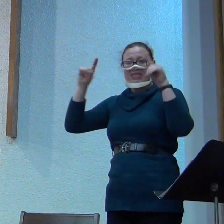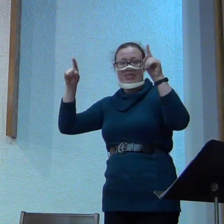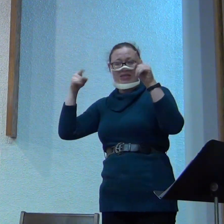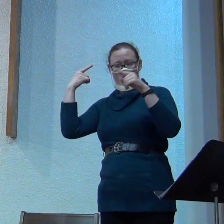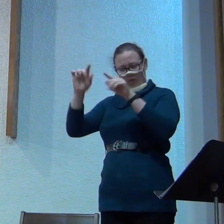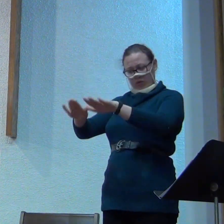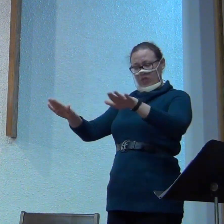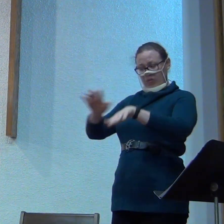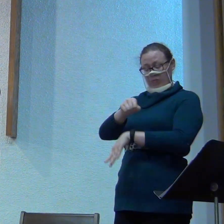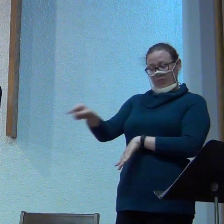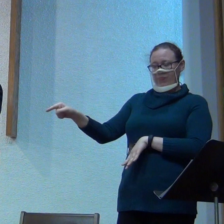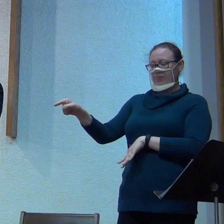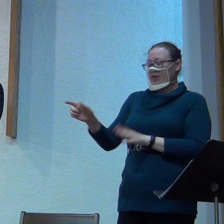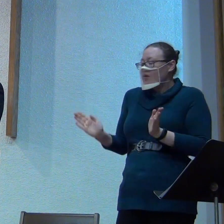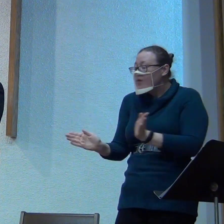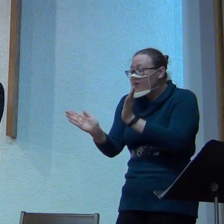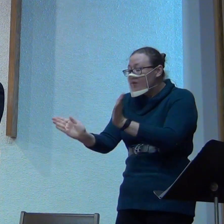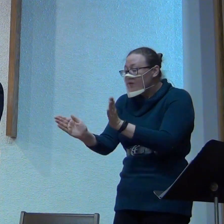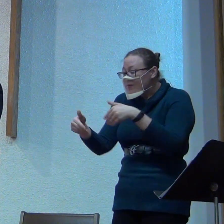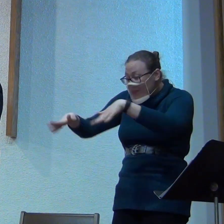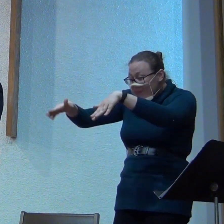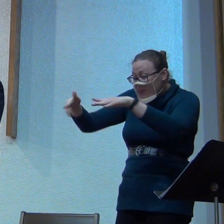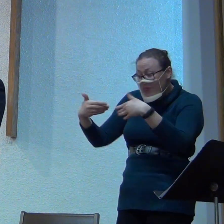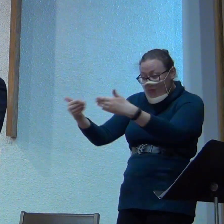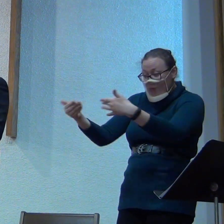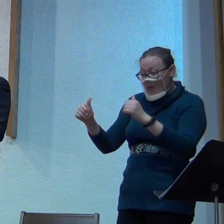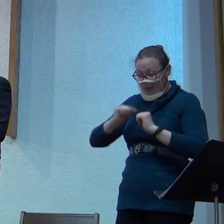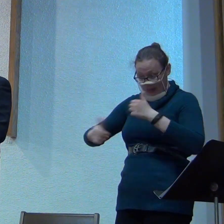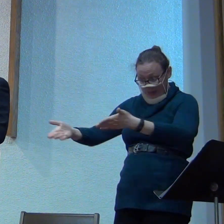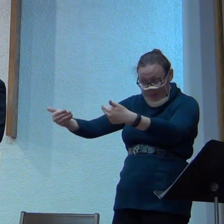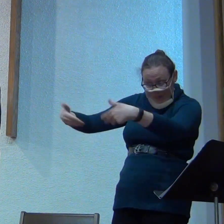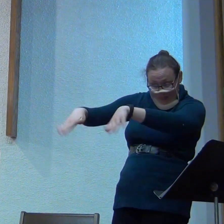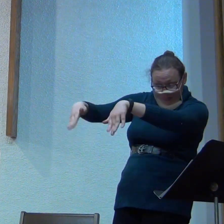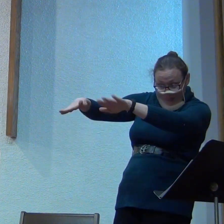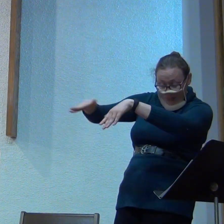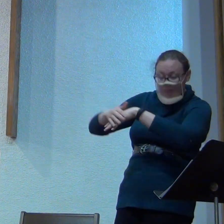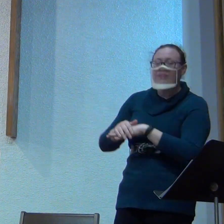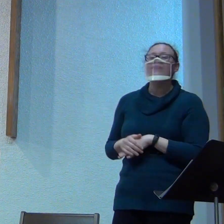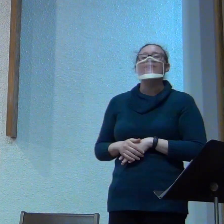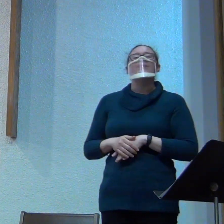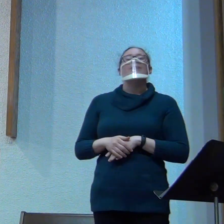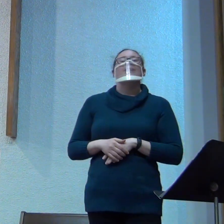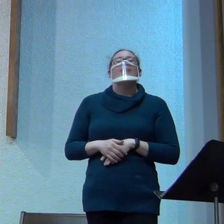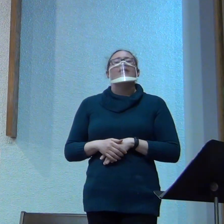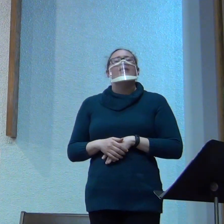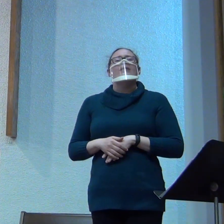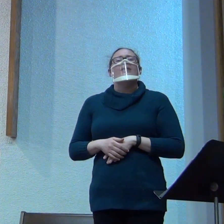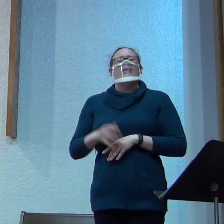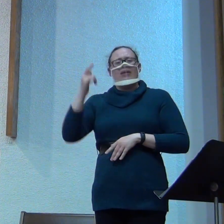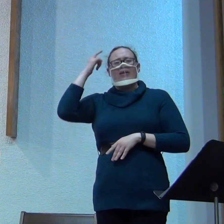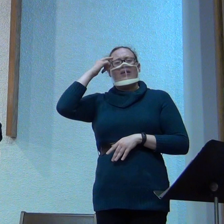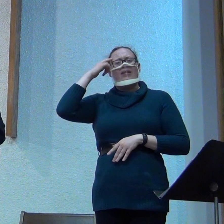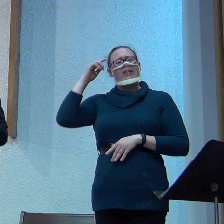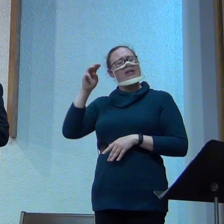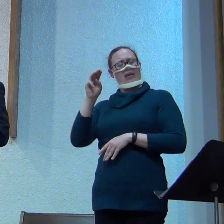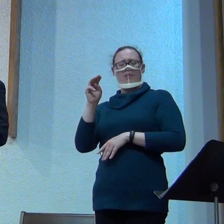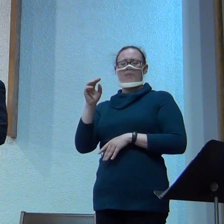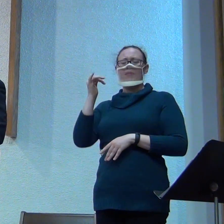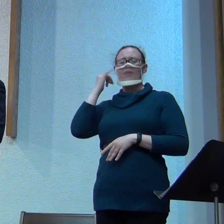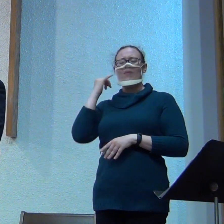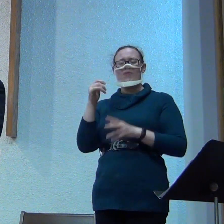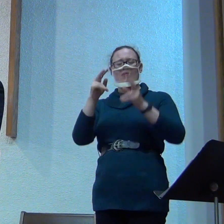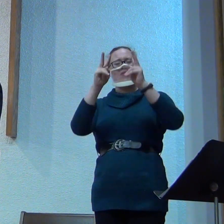children and kind of prod them into the spotlight. And it, on the surface, it looks like Mary's doing